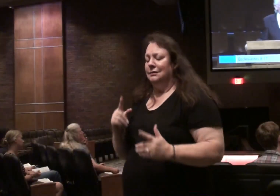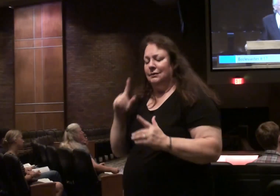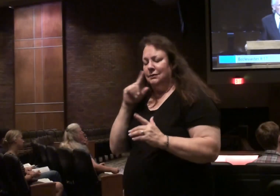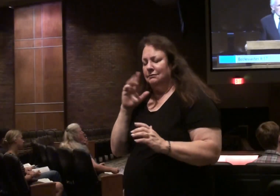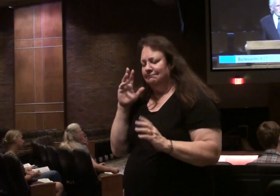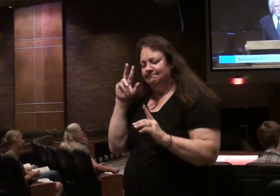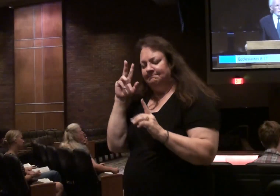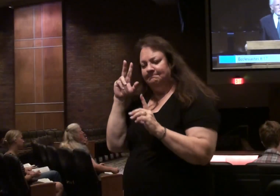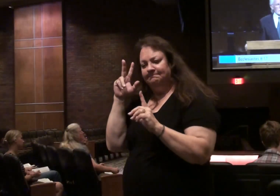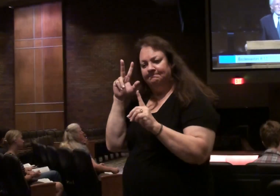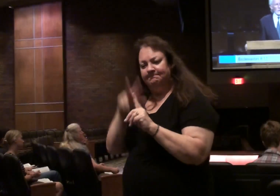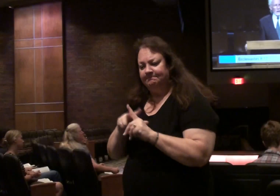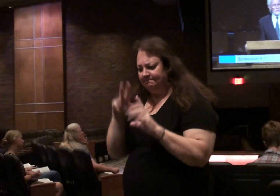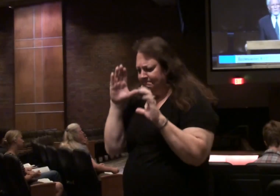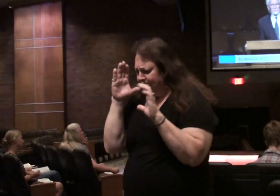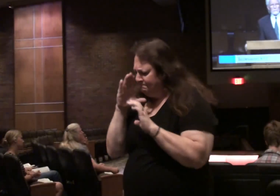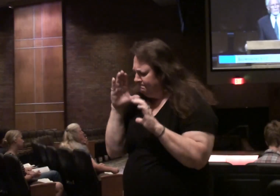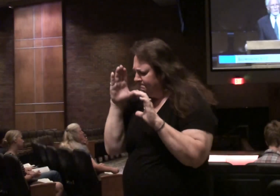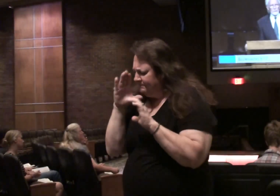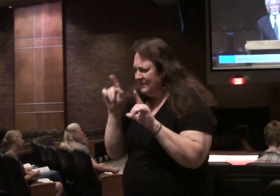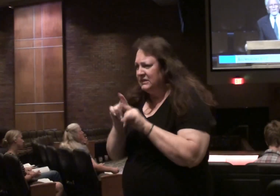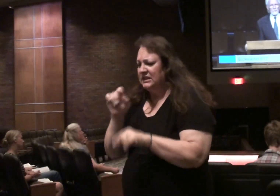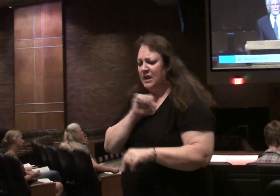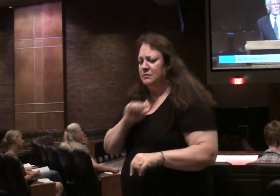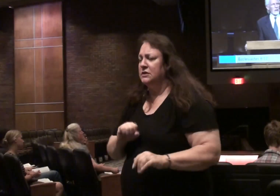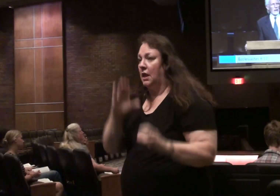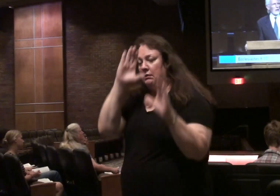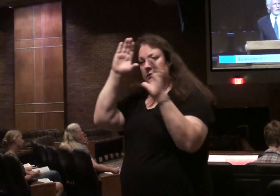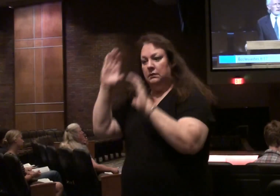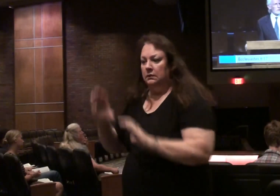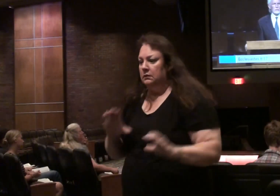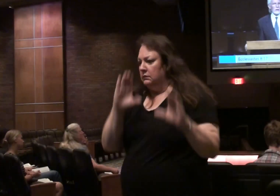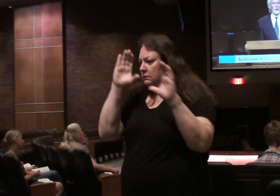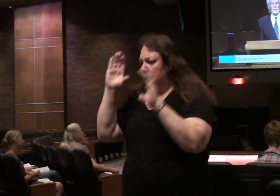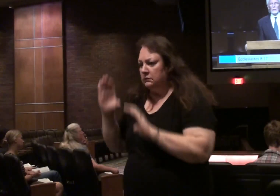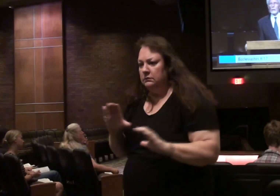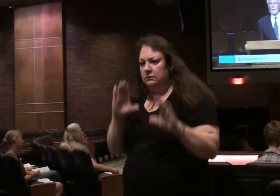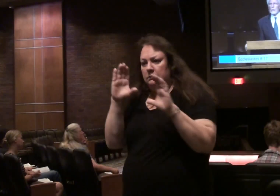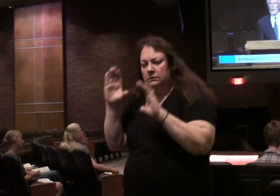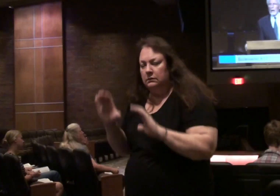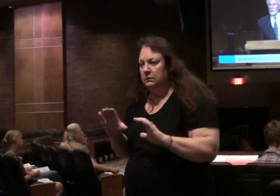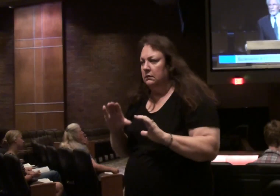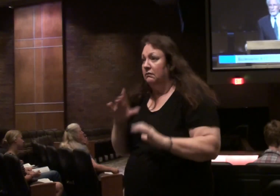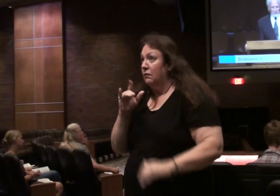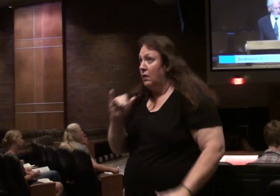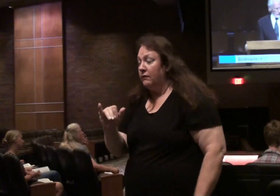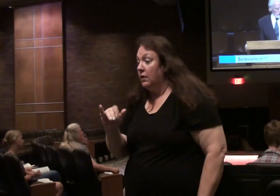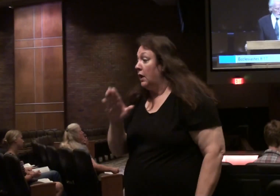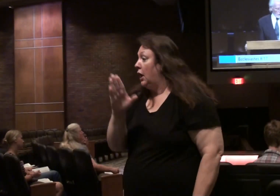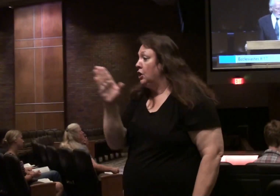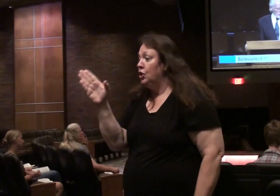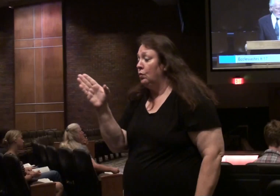yourself with the wisdom of Solomon, 24 hours a day, endlessly, and you could not.